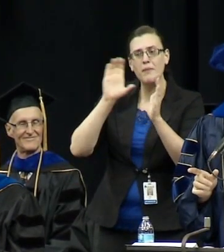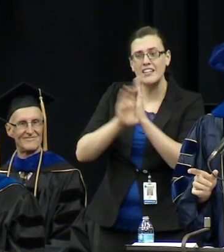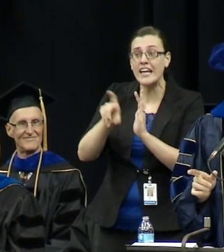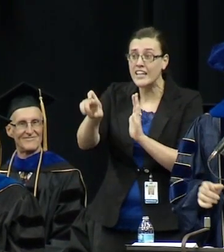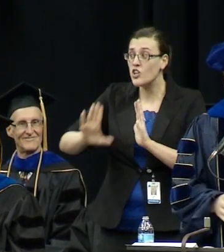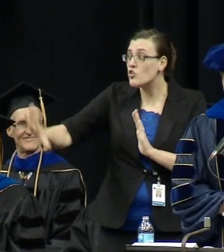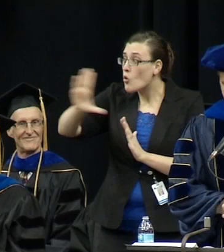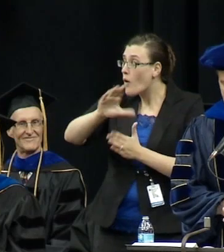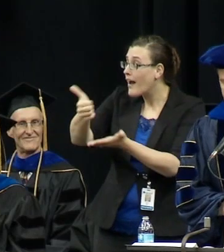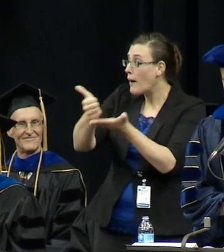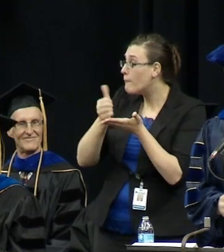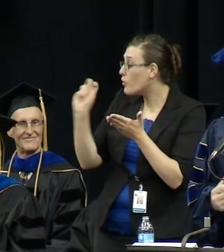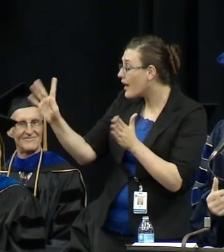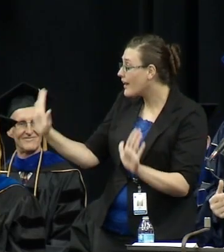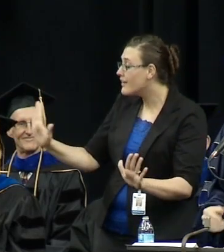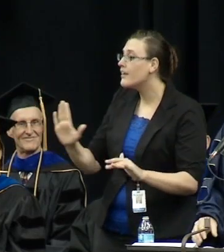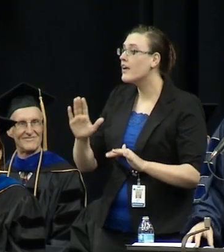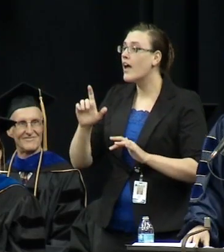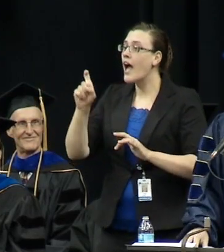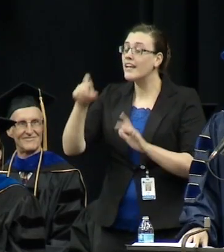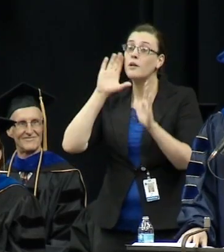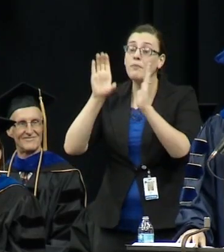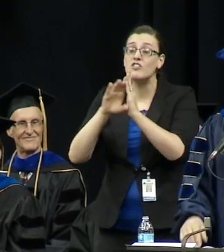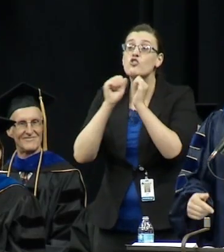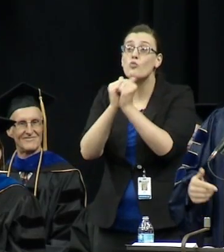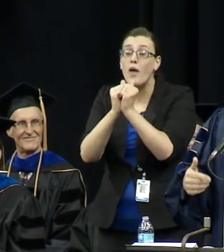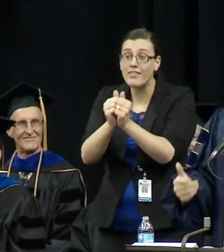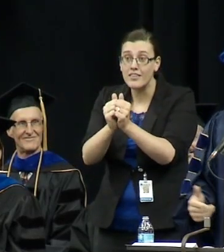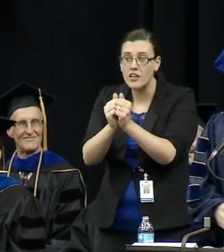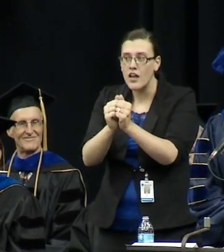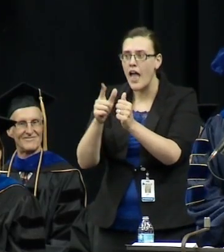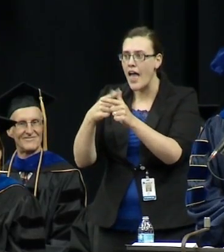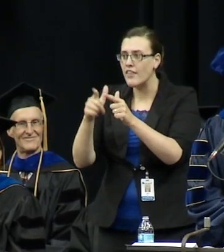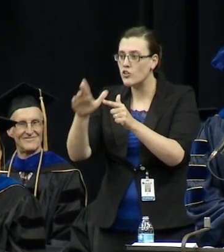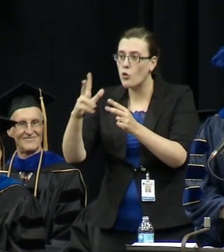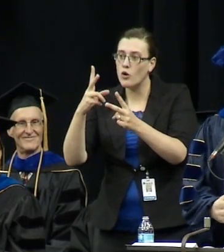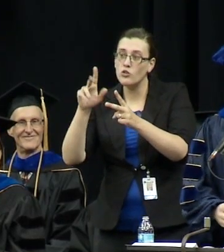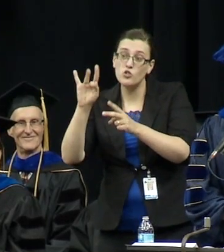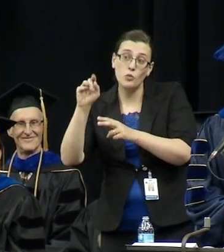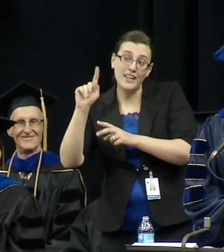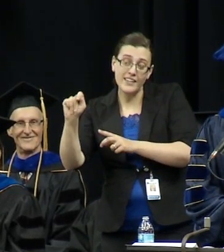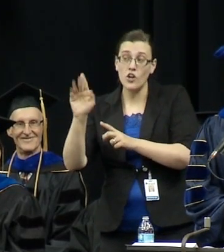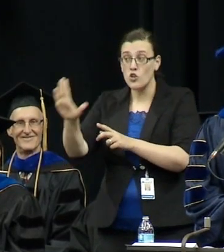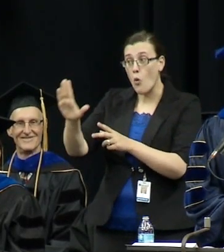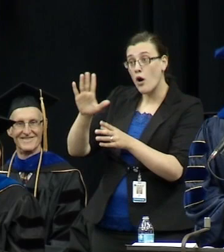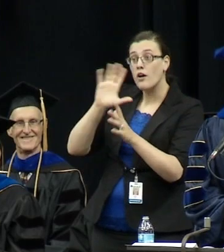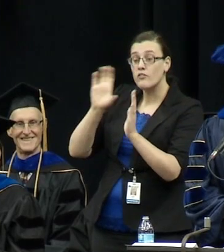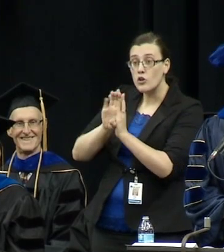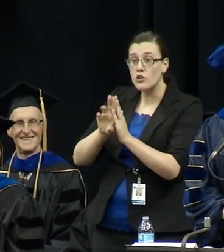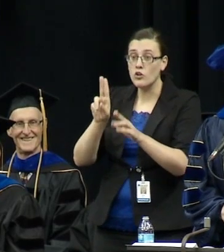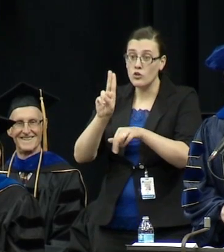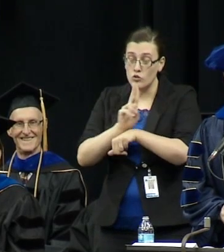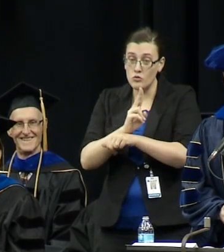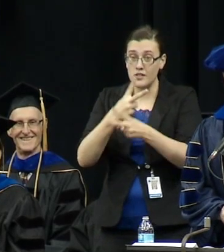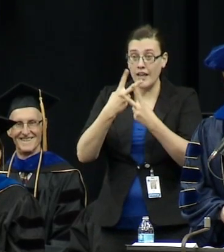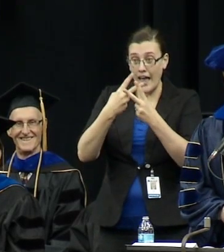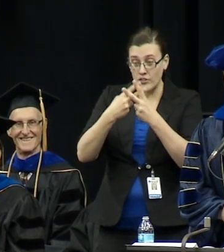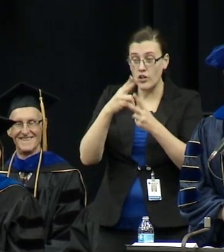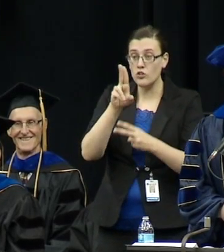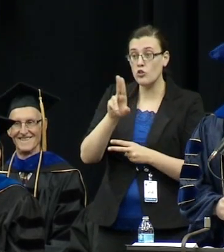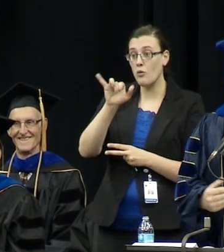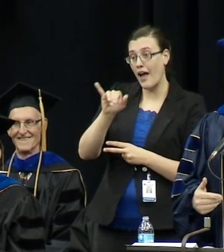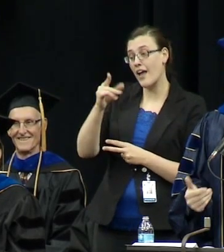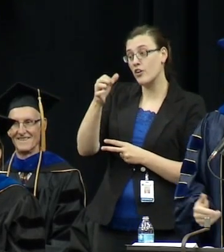help. I need you to take some pictures with me, and then you can tweet your photos using the hashtag